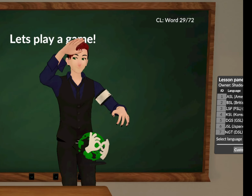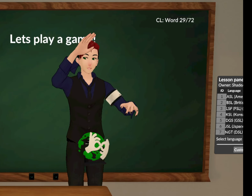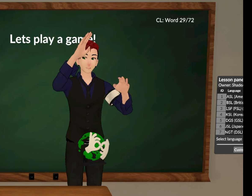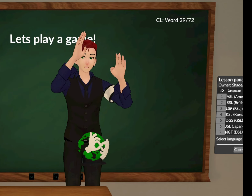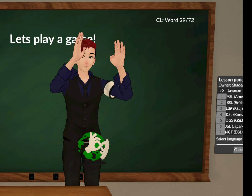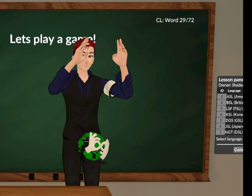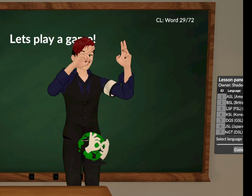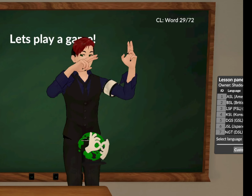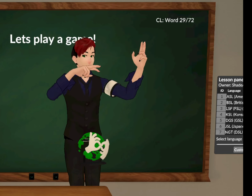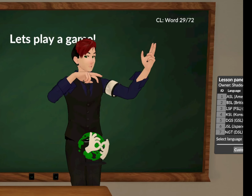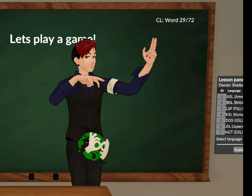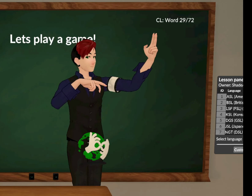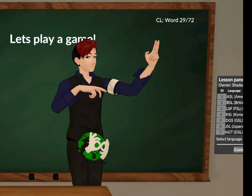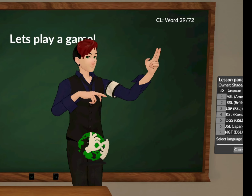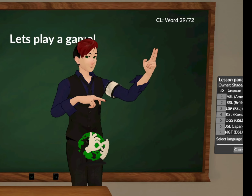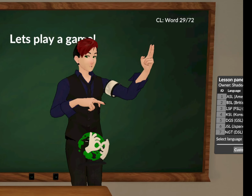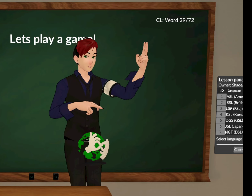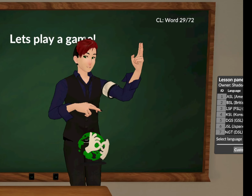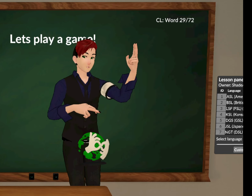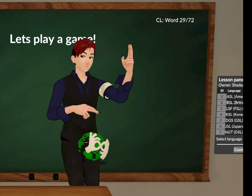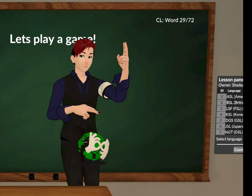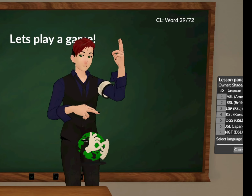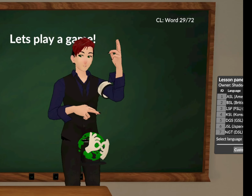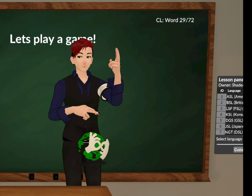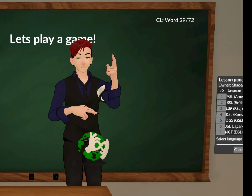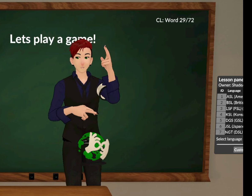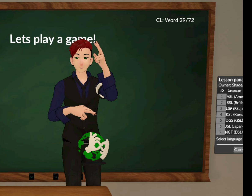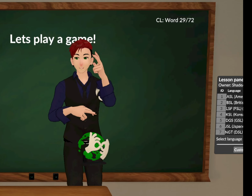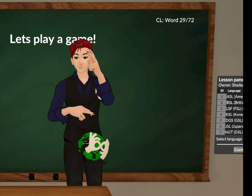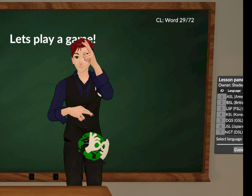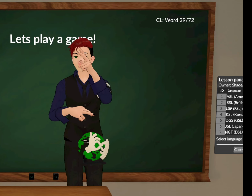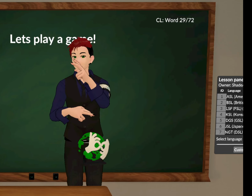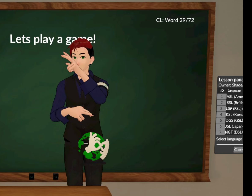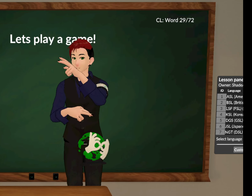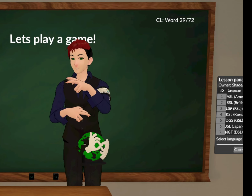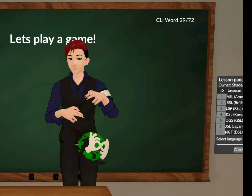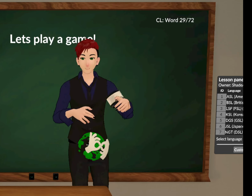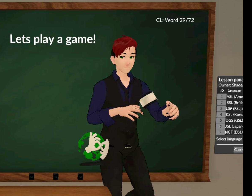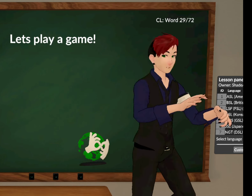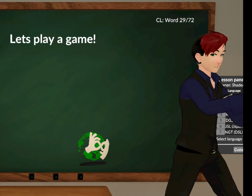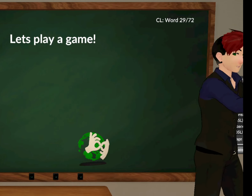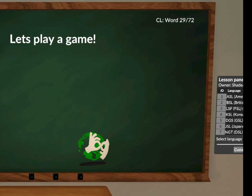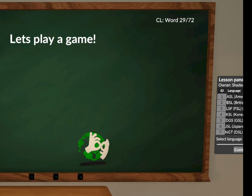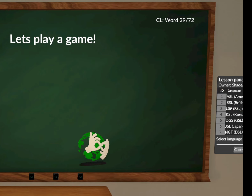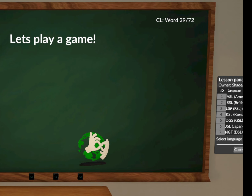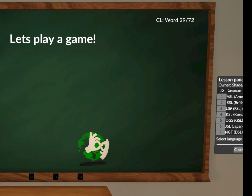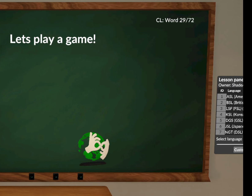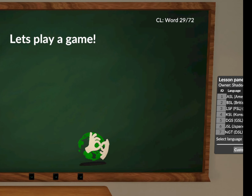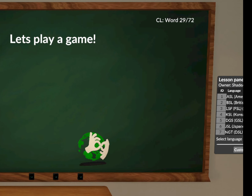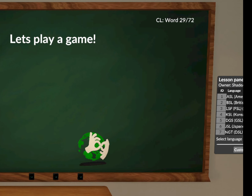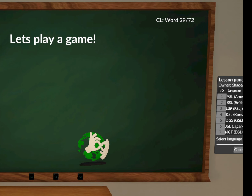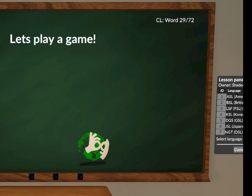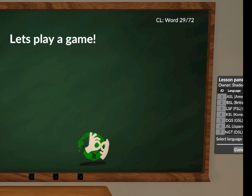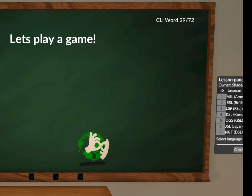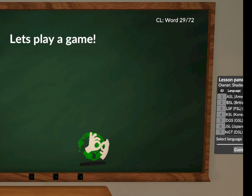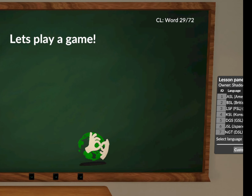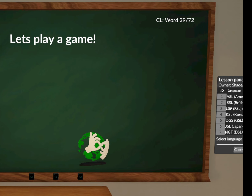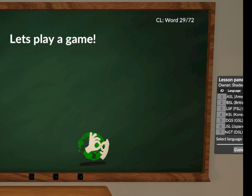I need you lined up 2 by 2 by 2 by 2 by 2 by 2 by 2. Going to line this way. I need your first partner in a line